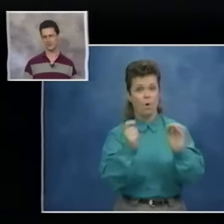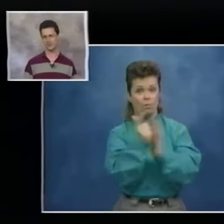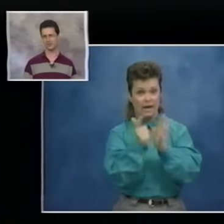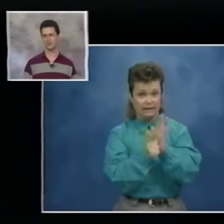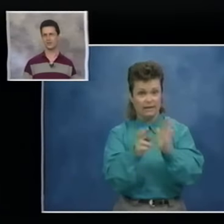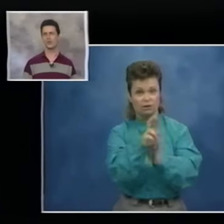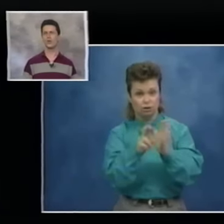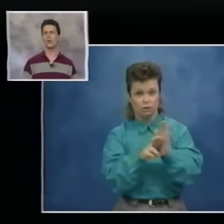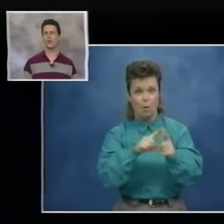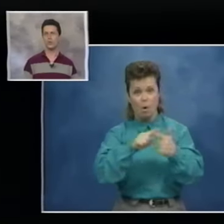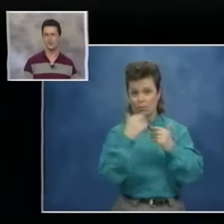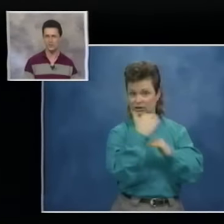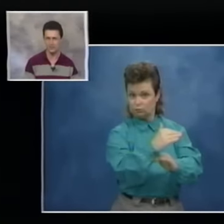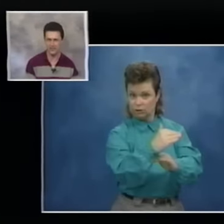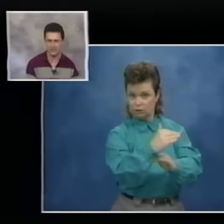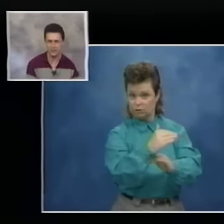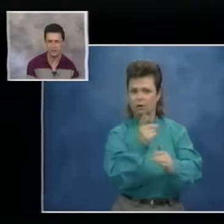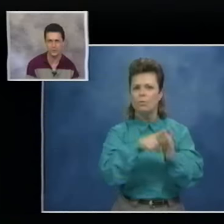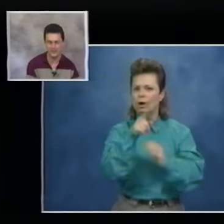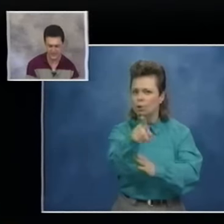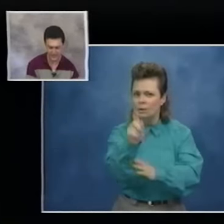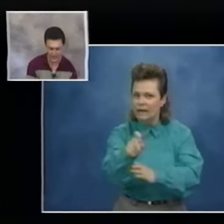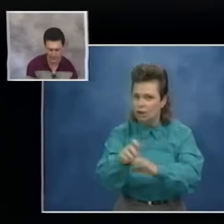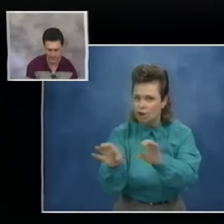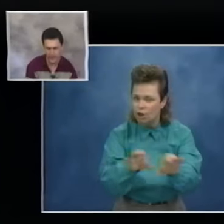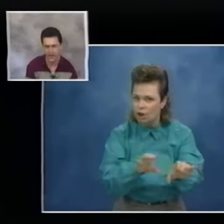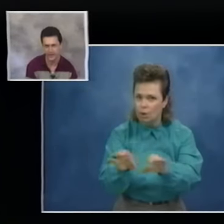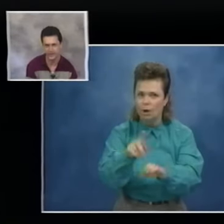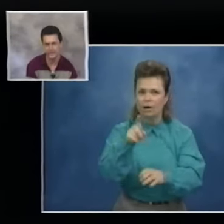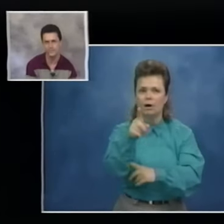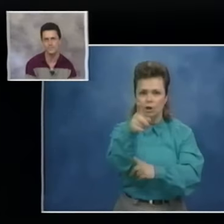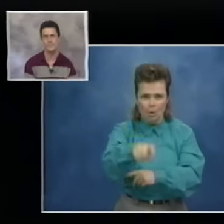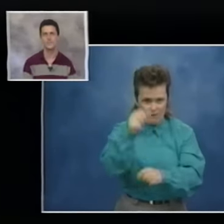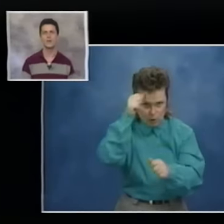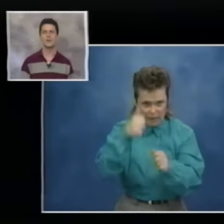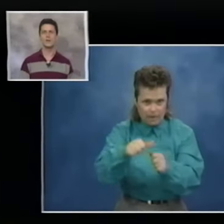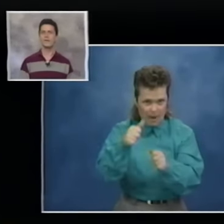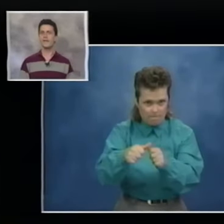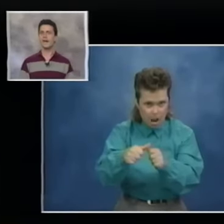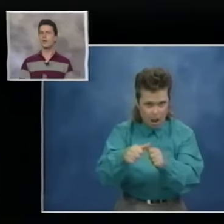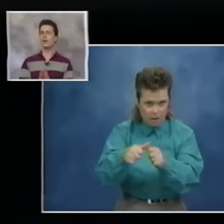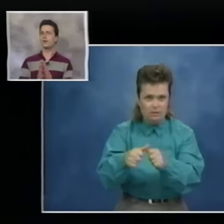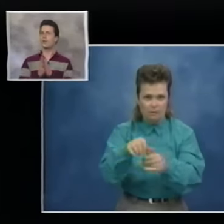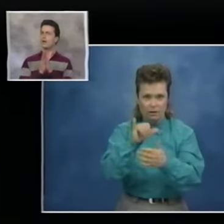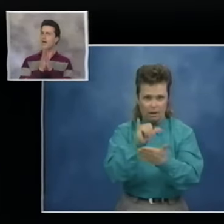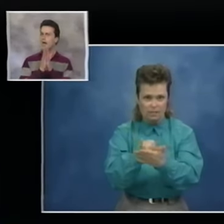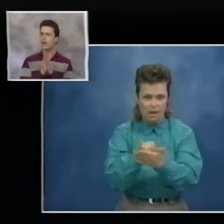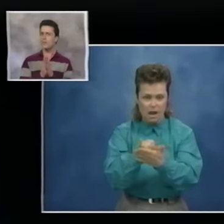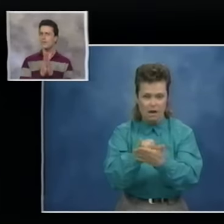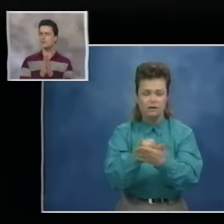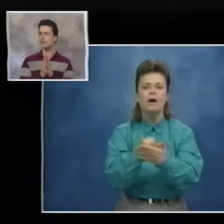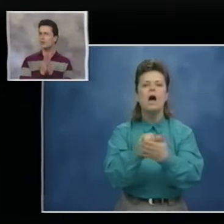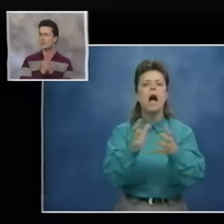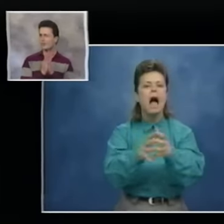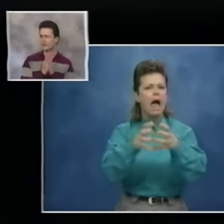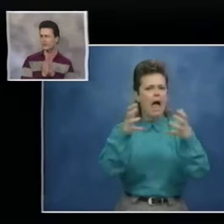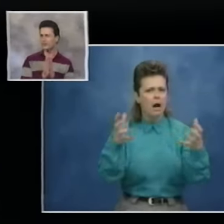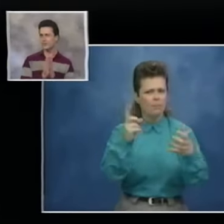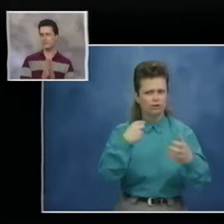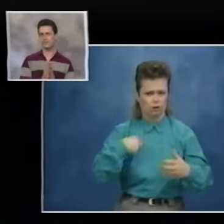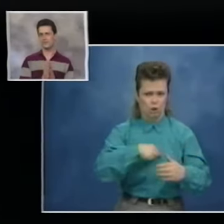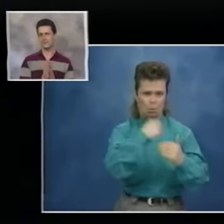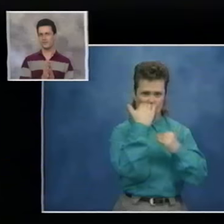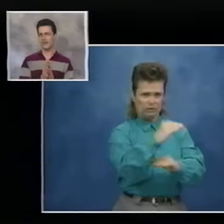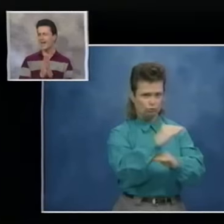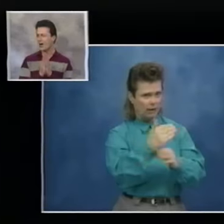restriction. What you need to do is keep in mind that how much do we